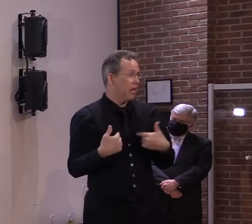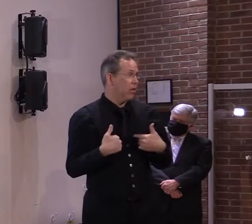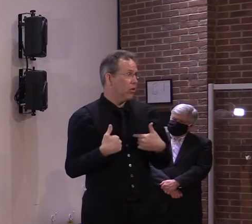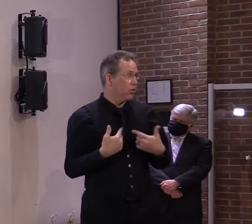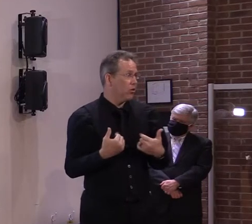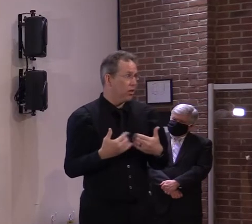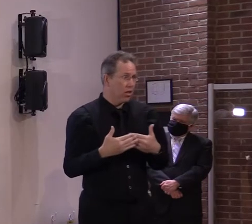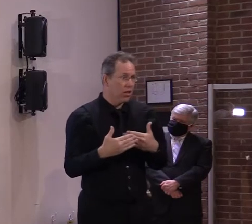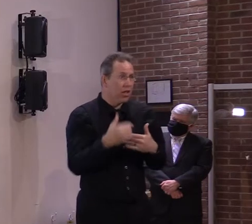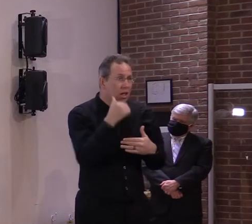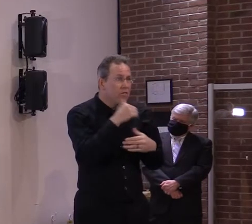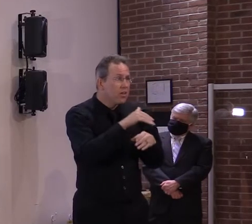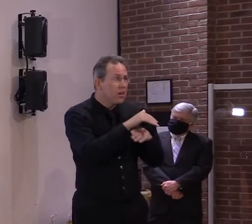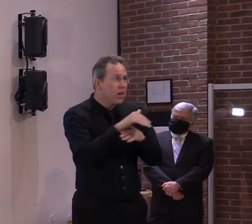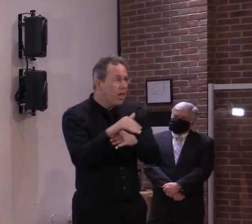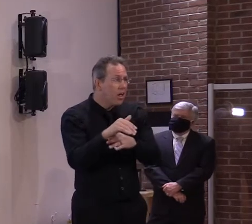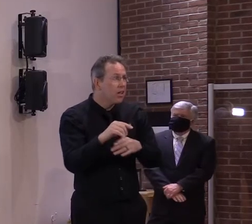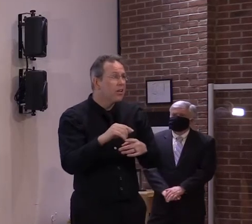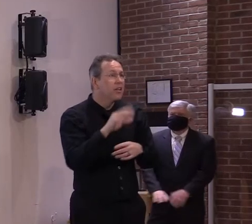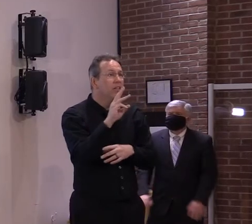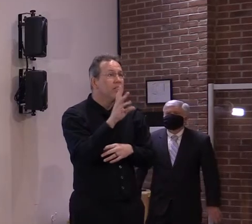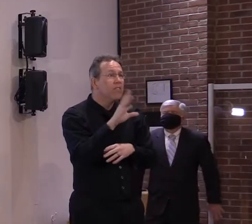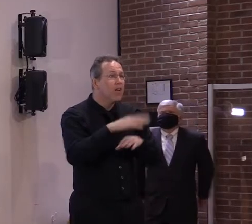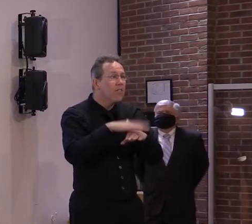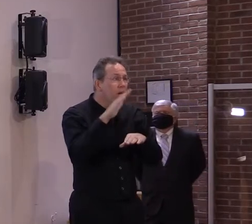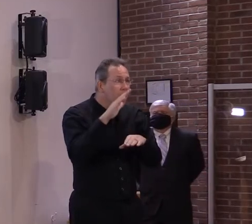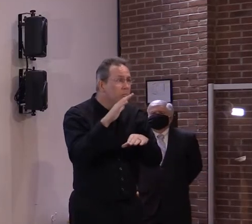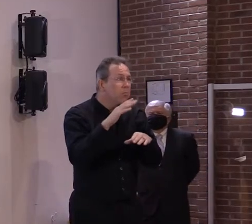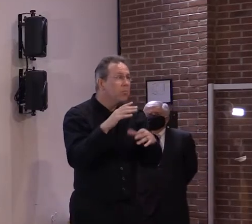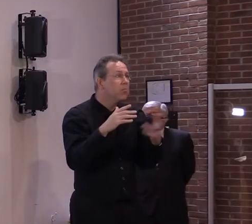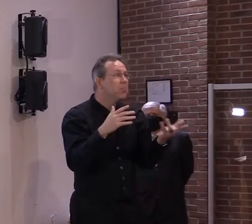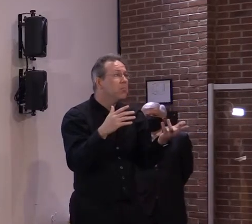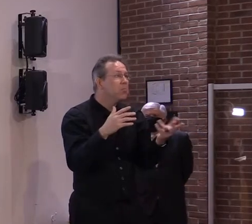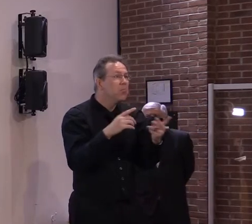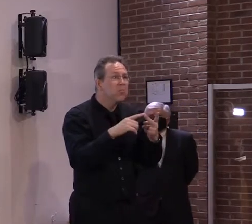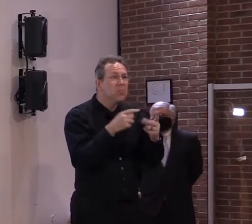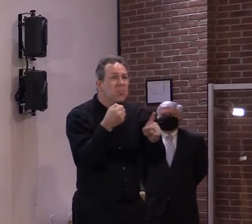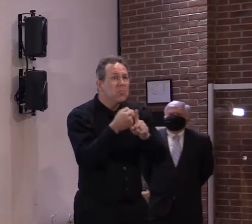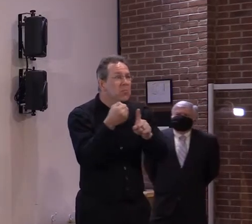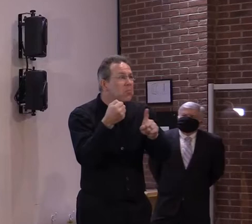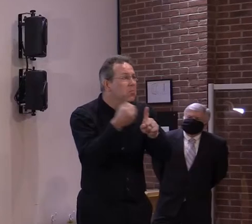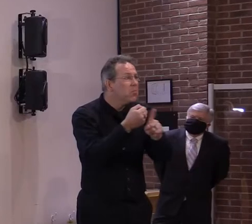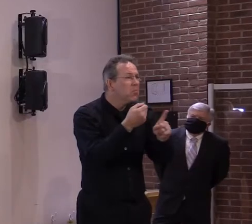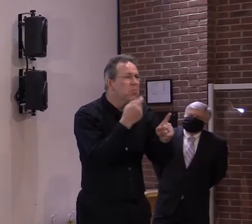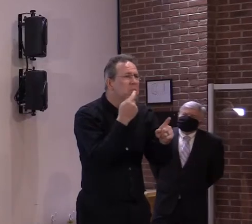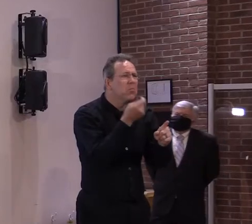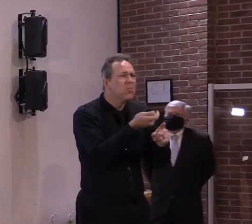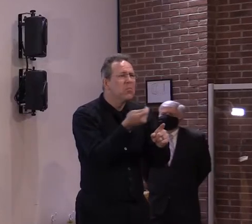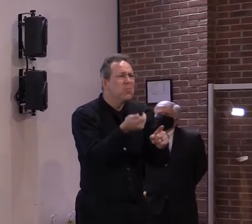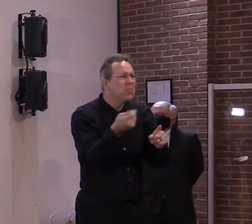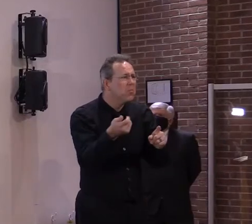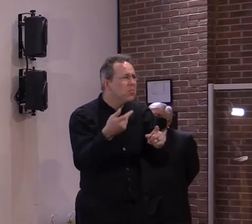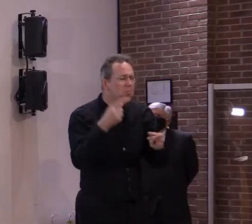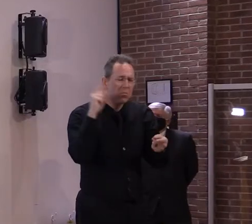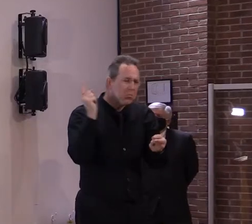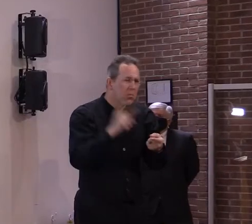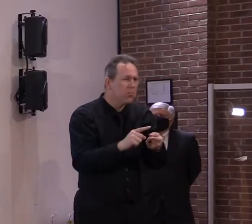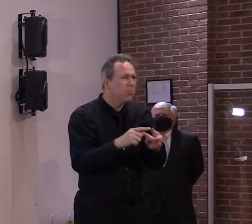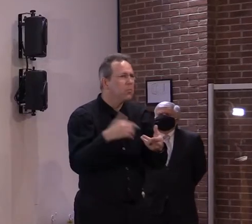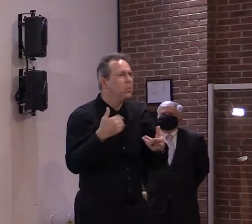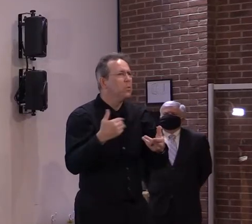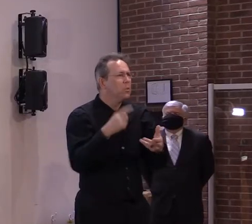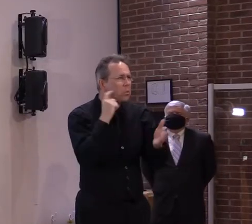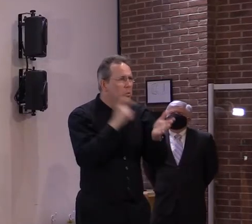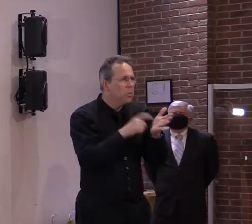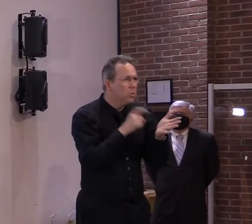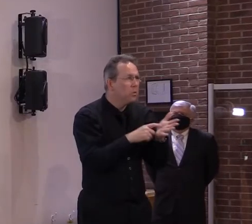people 65 and older. It's literally a handful, even when there's over 100 cases.